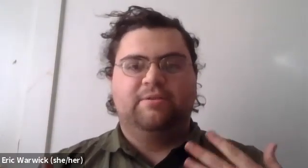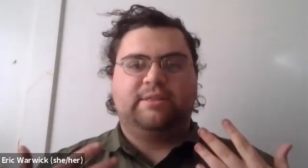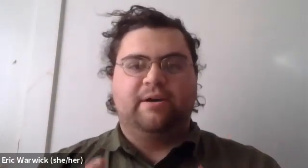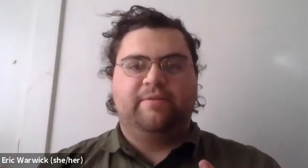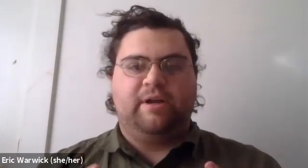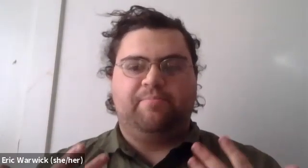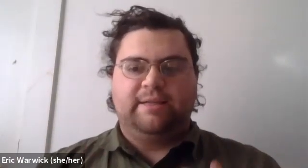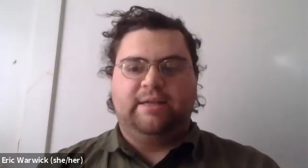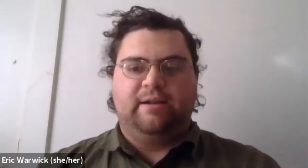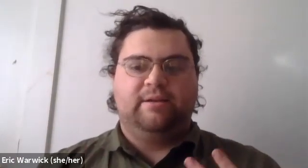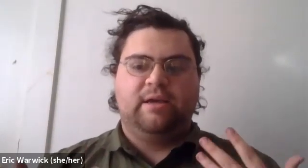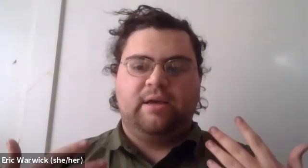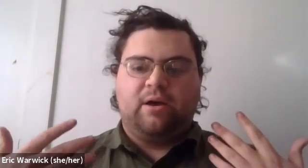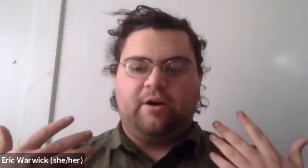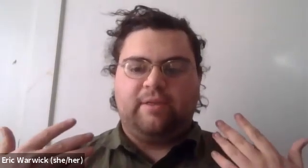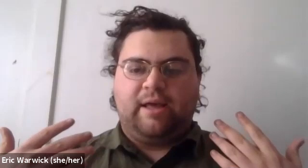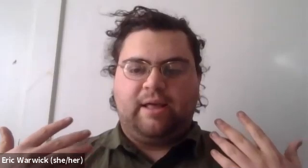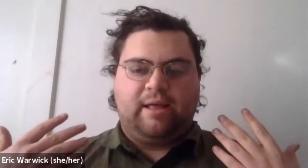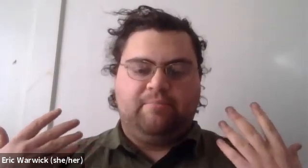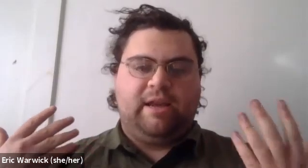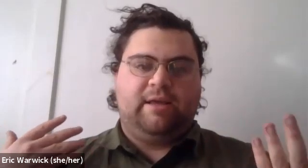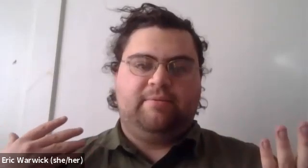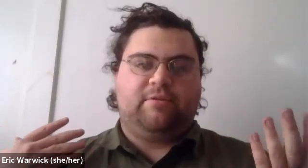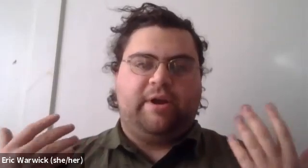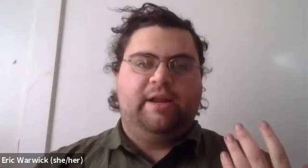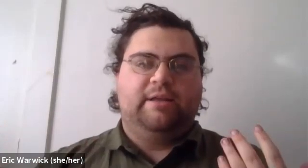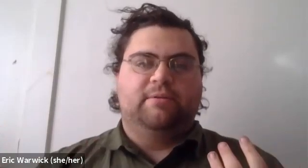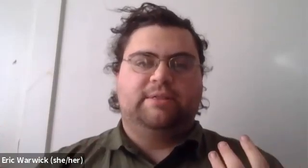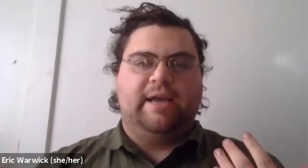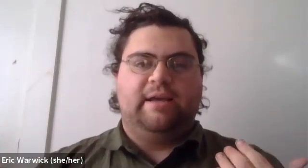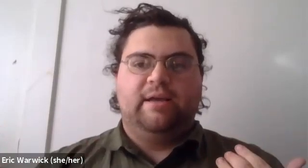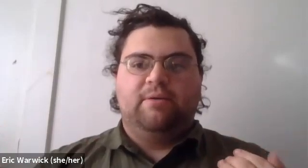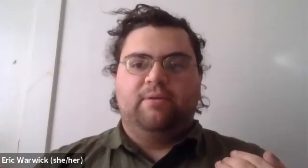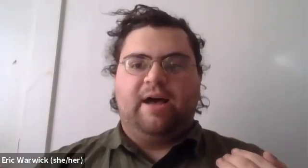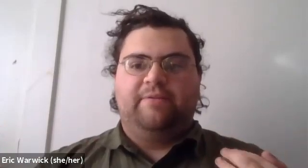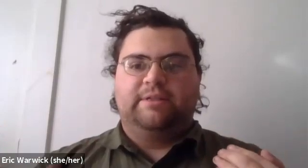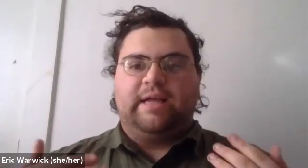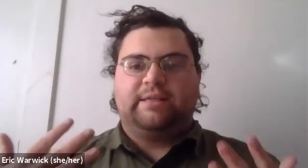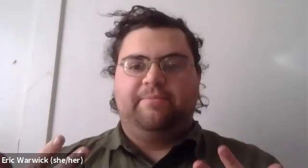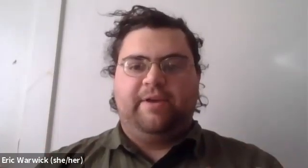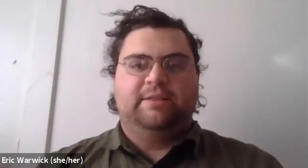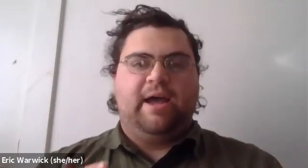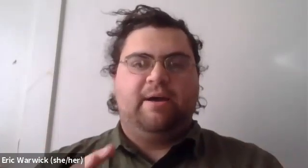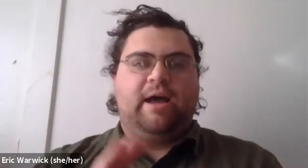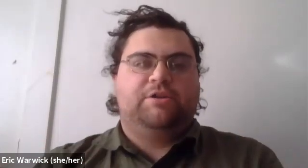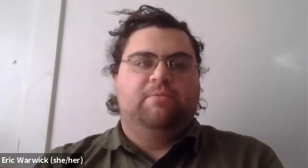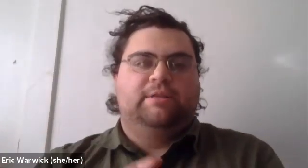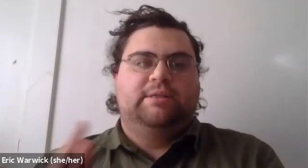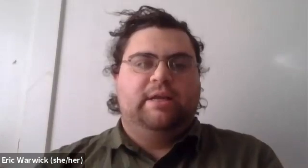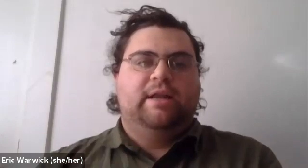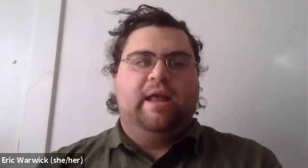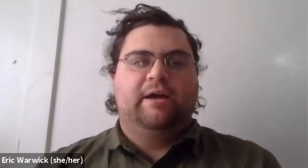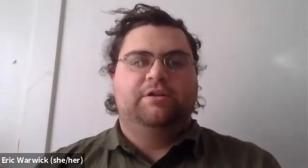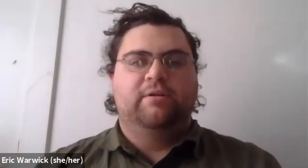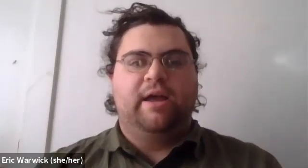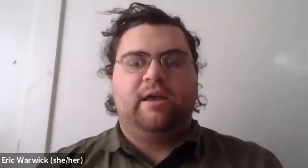And those sound very basic, and often many trainings will have those exact same things, but I actually want to